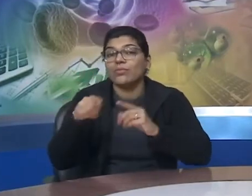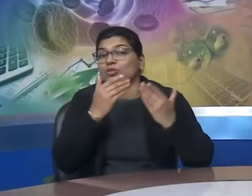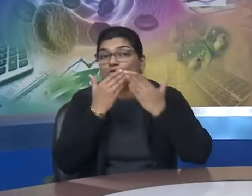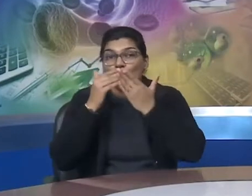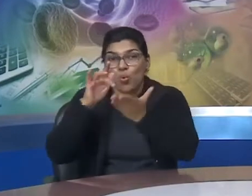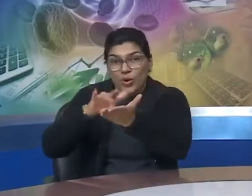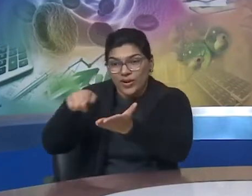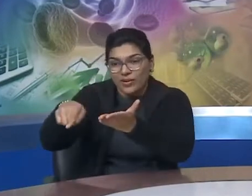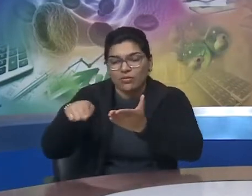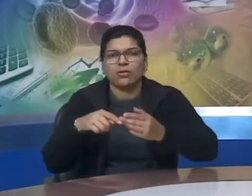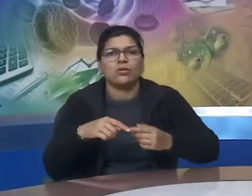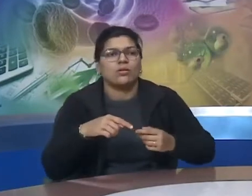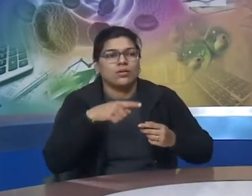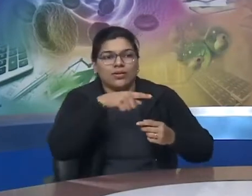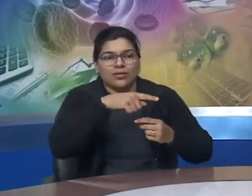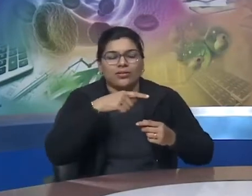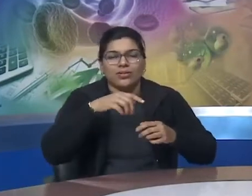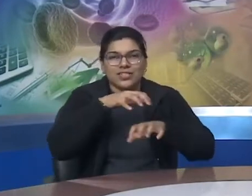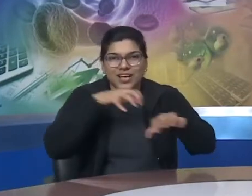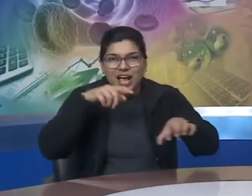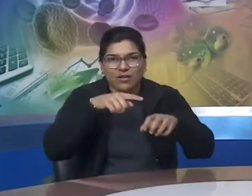circus master